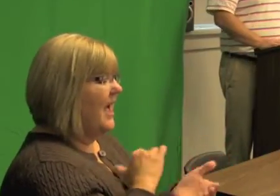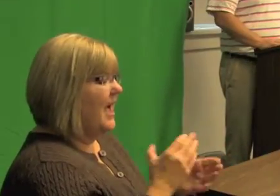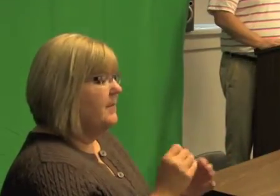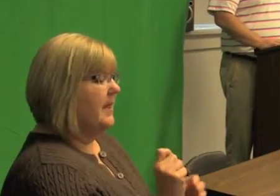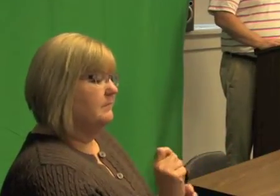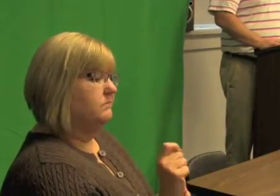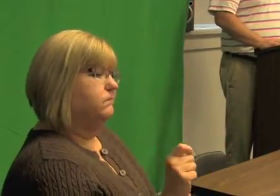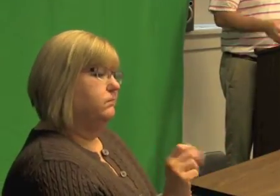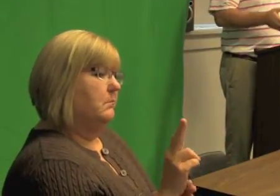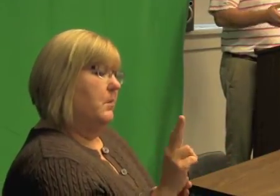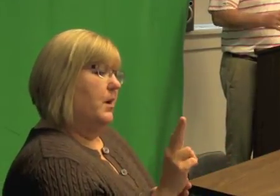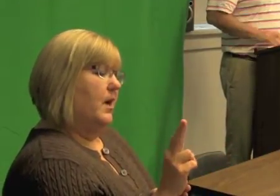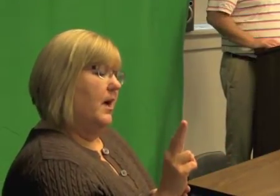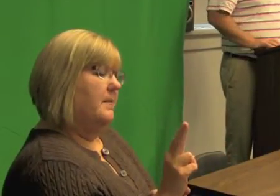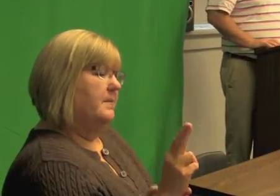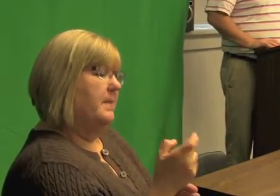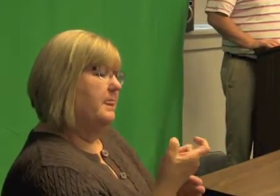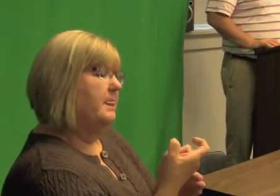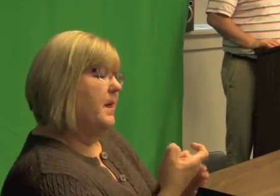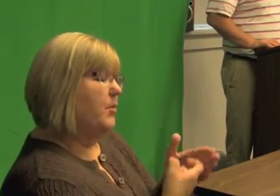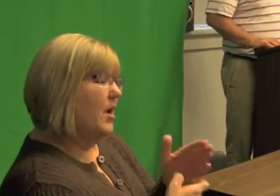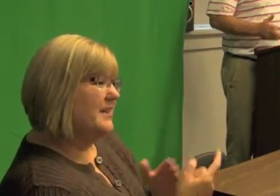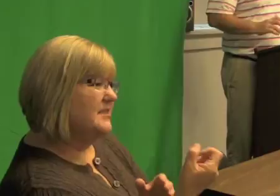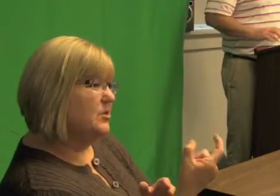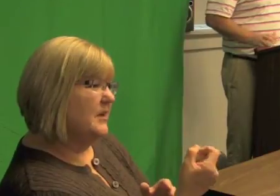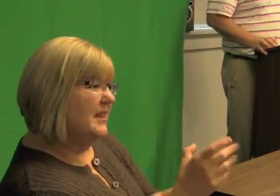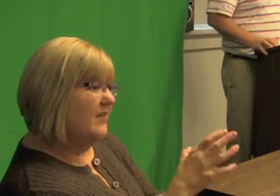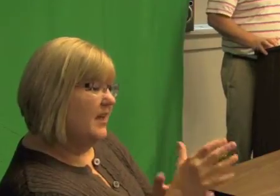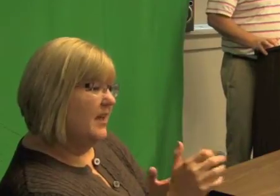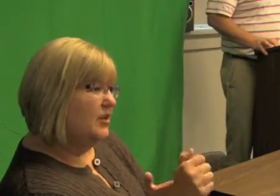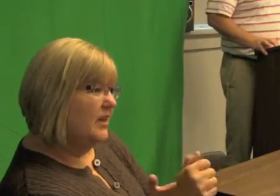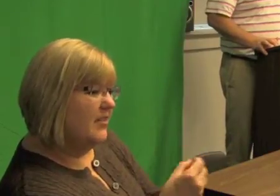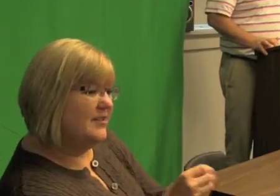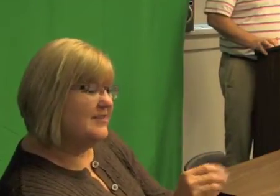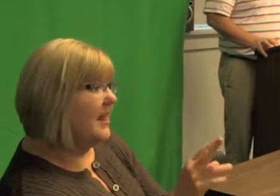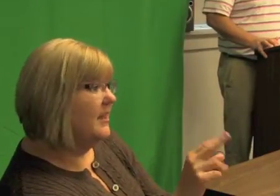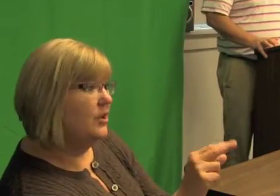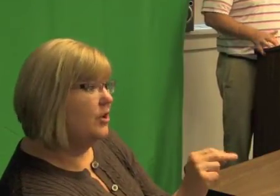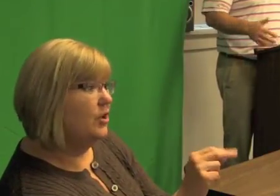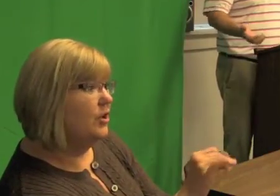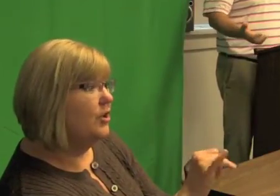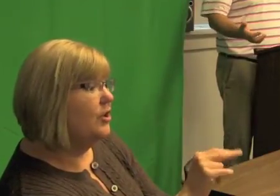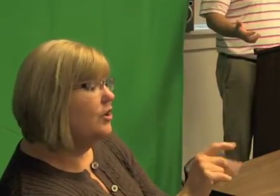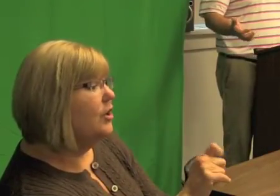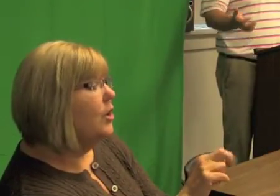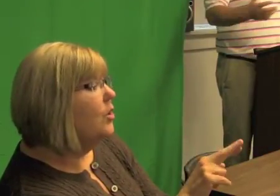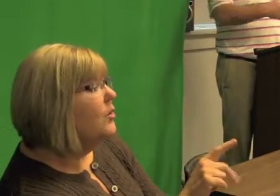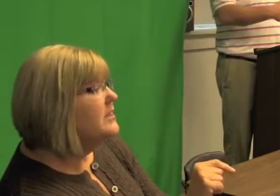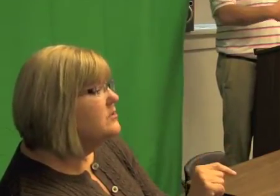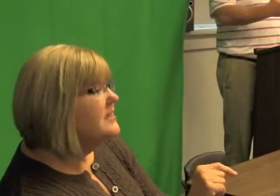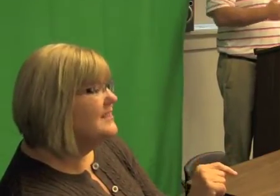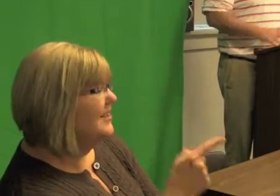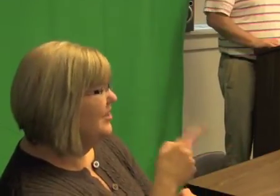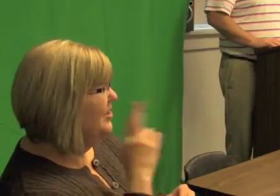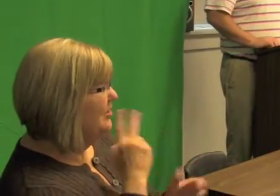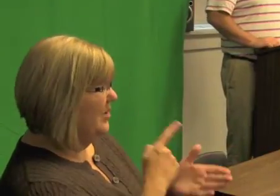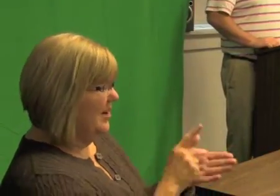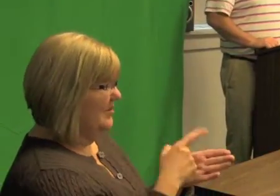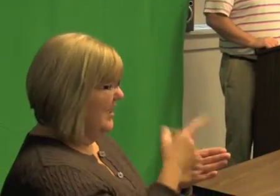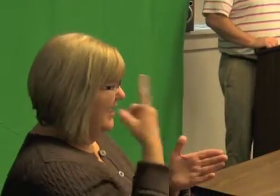mark up the price to $1,100 and sell it to you at no interest. Well, you're paying for the financing and that